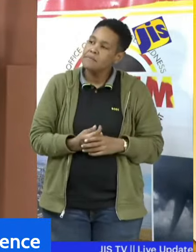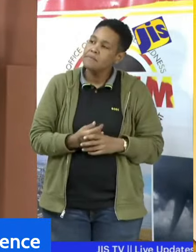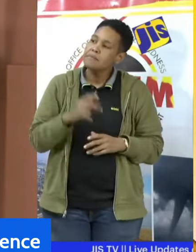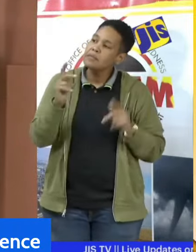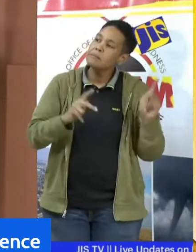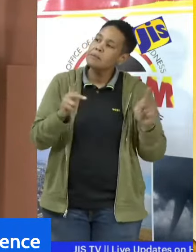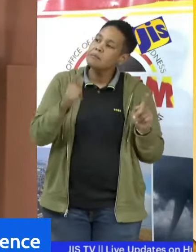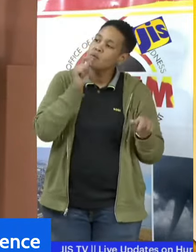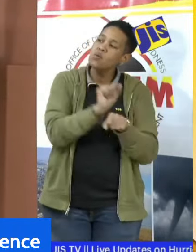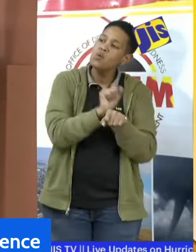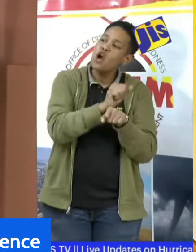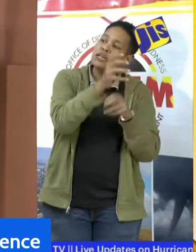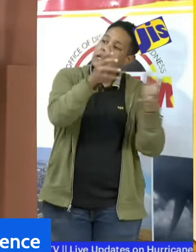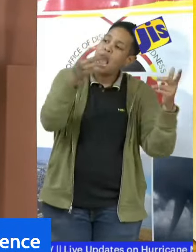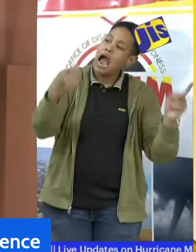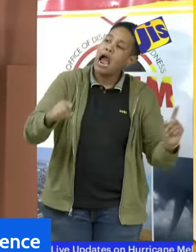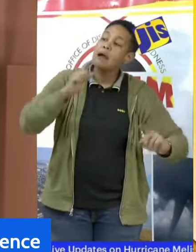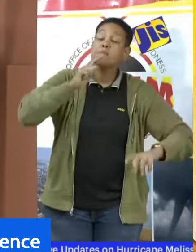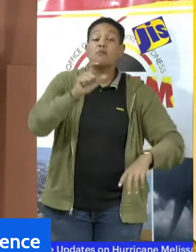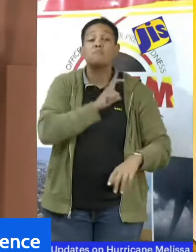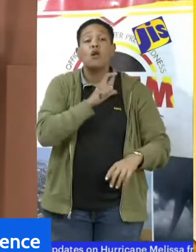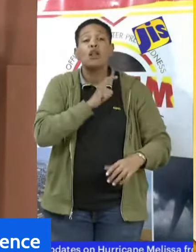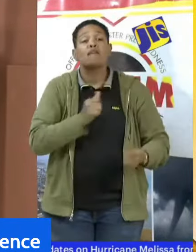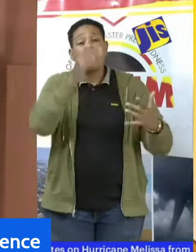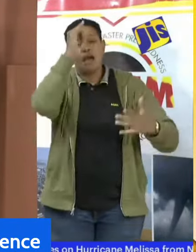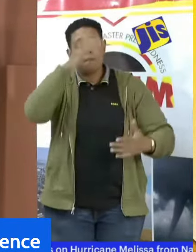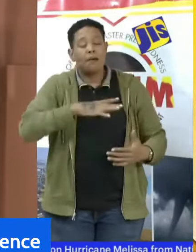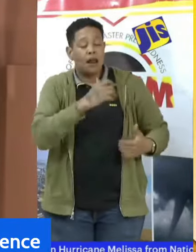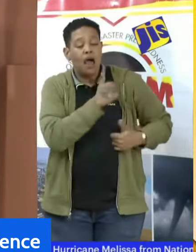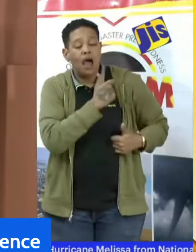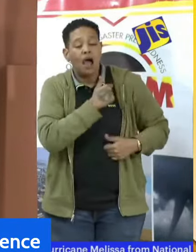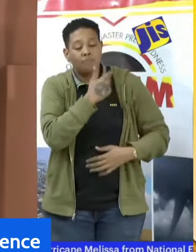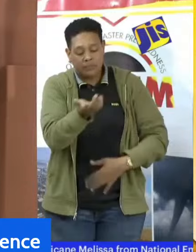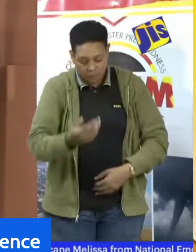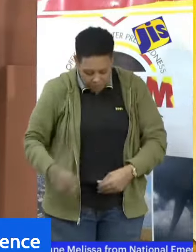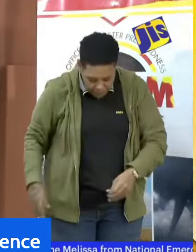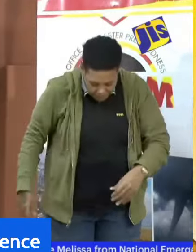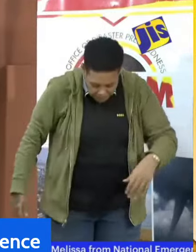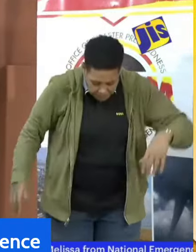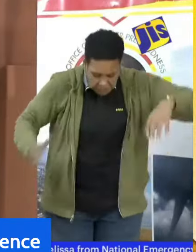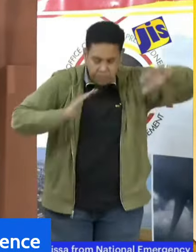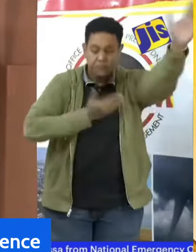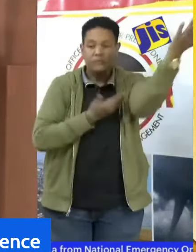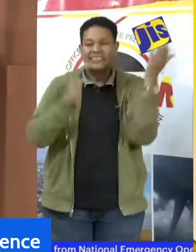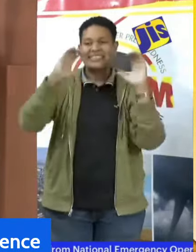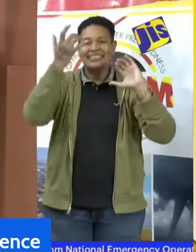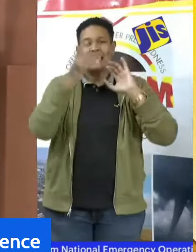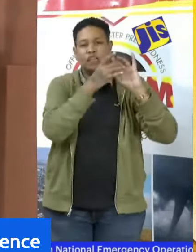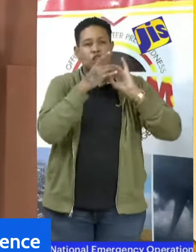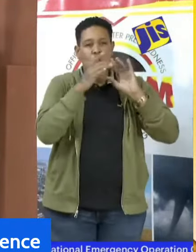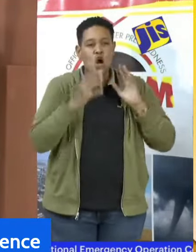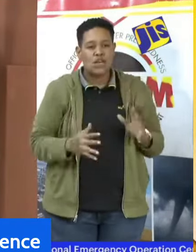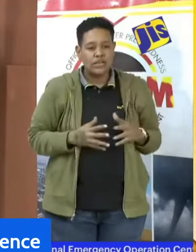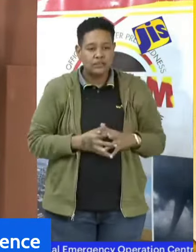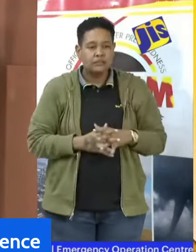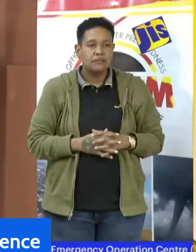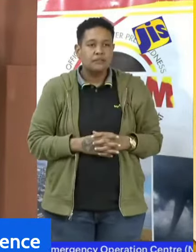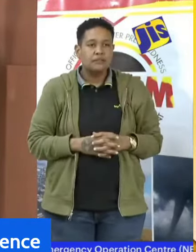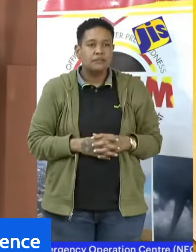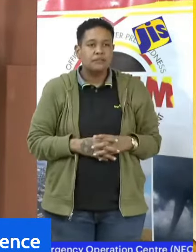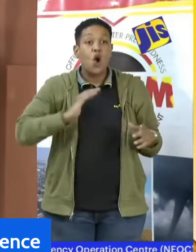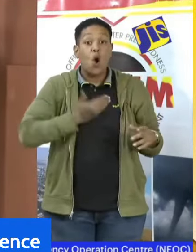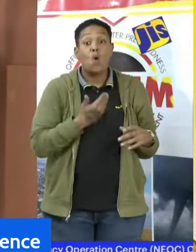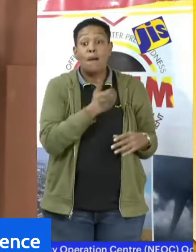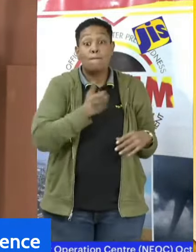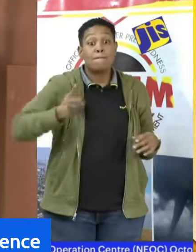people who are working, the police, the fire brigade, the army, our disaster coordinators, our